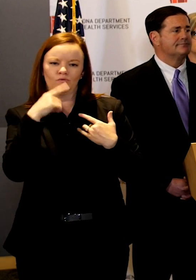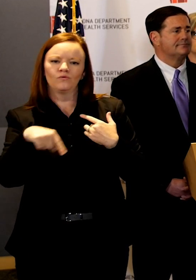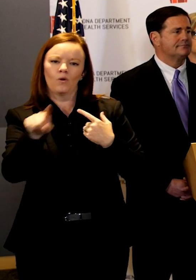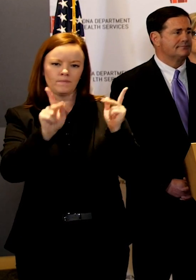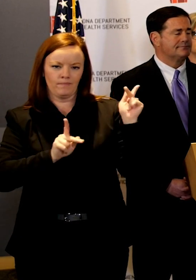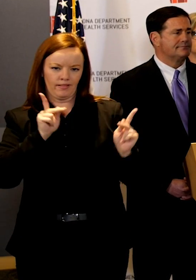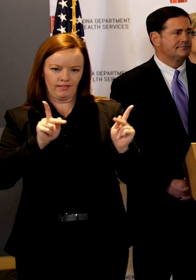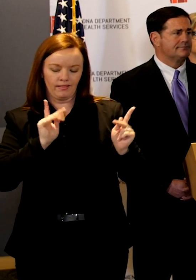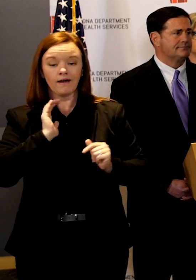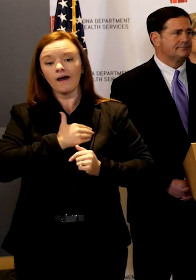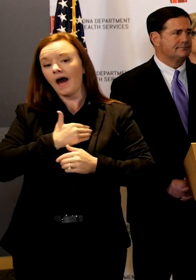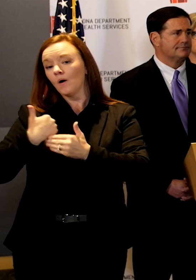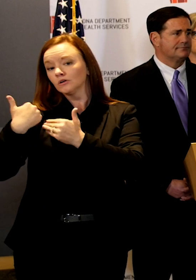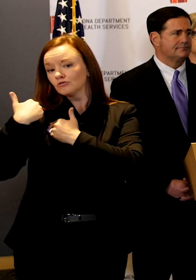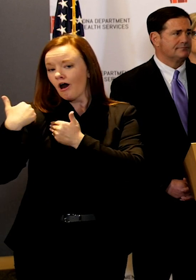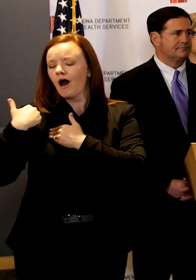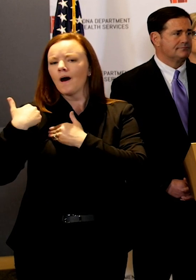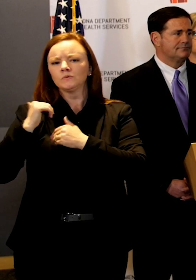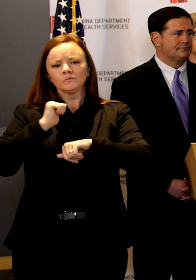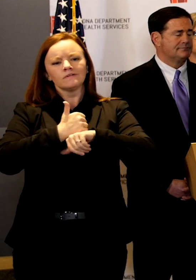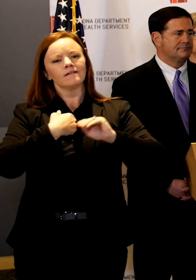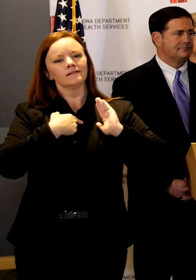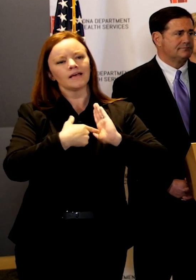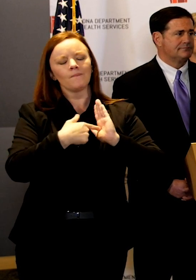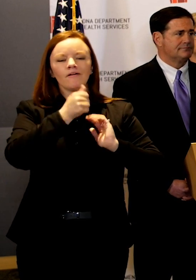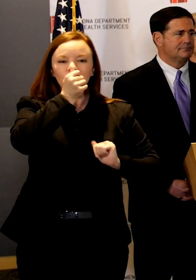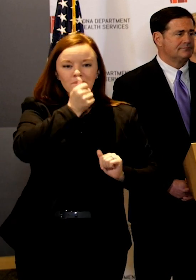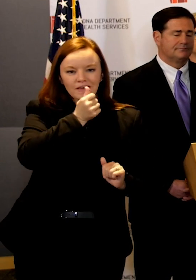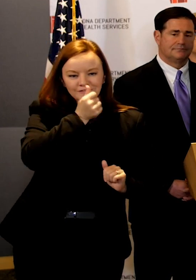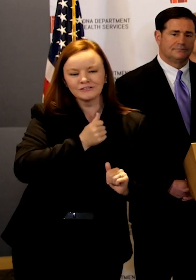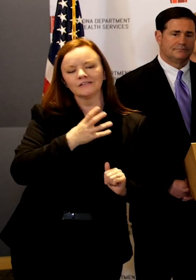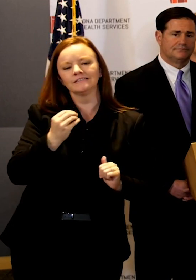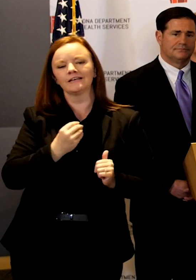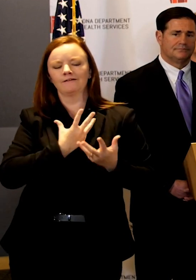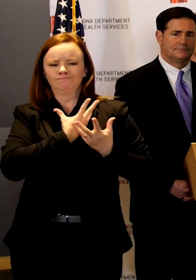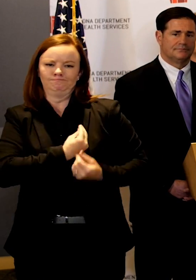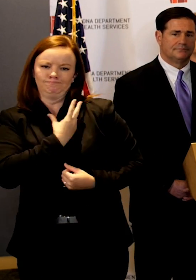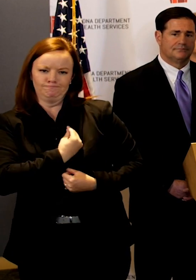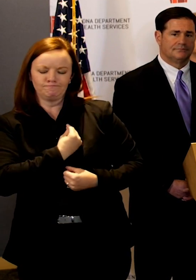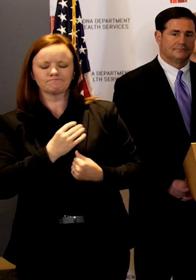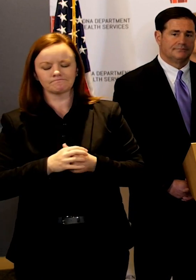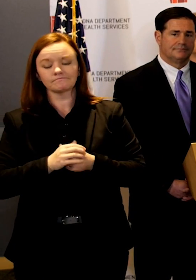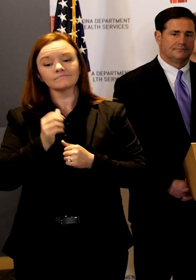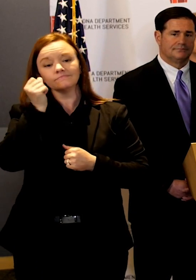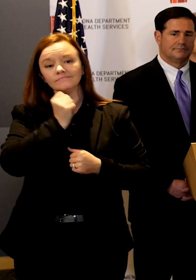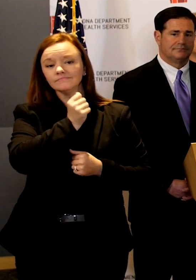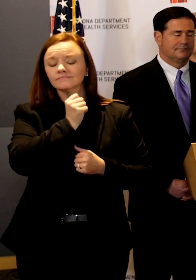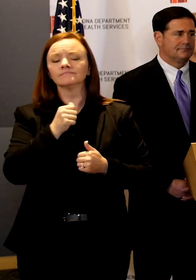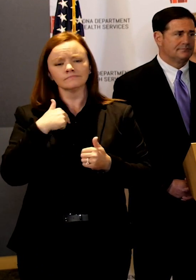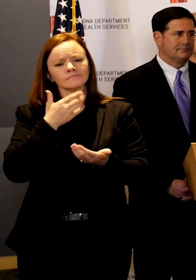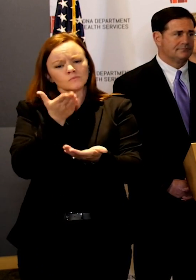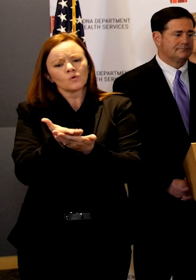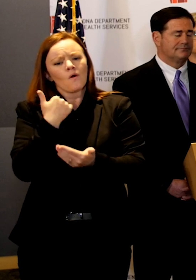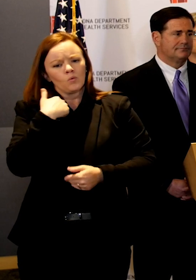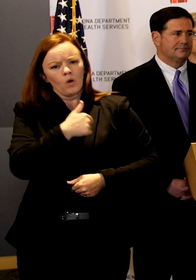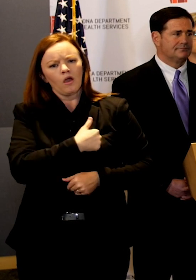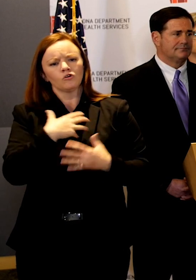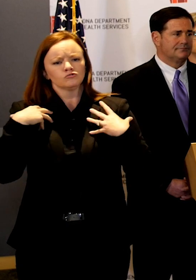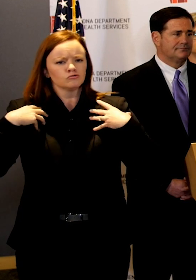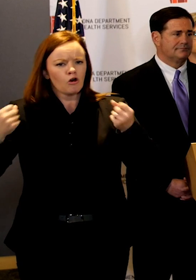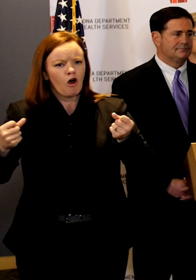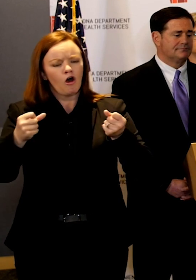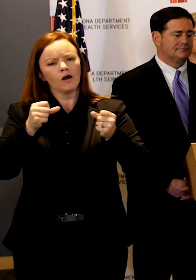to set an example of patience and goodwill. Arizona has proven to be a strong, resilient